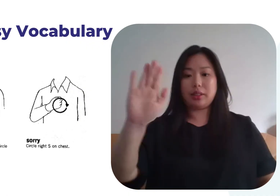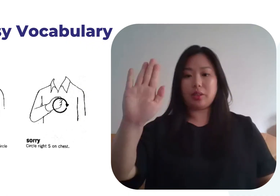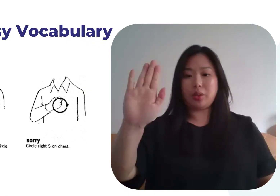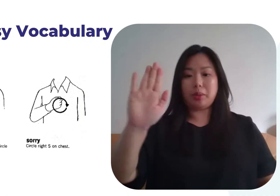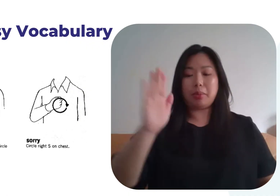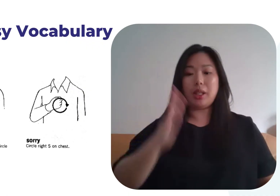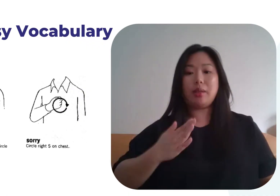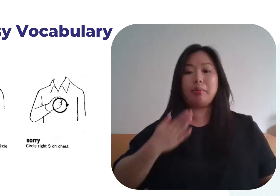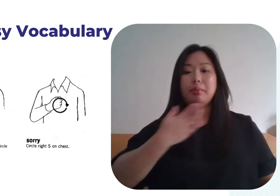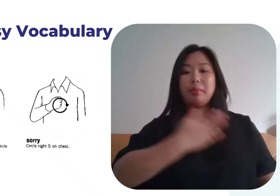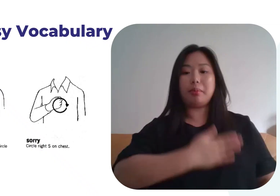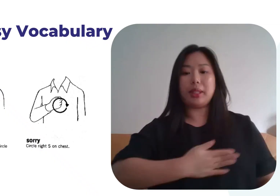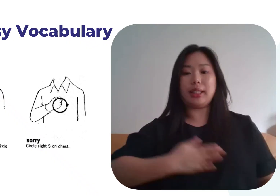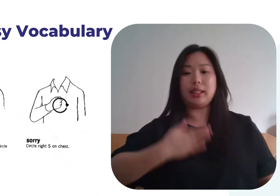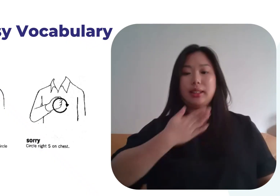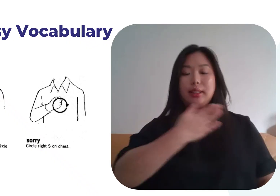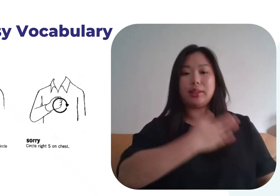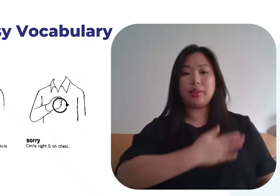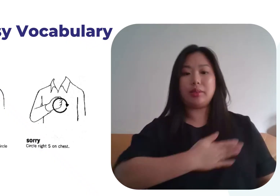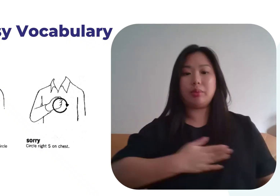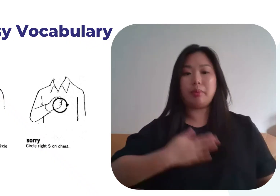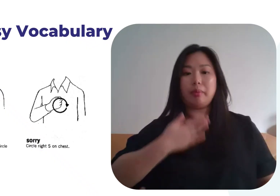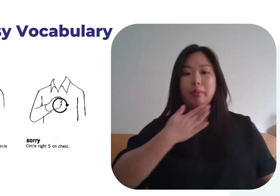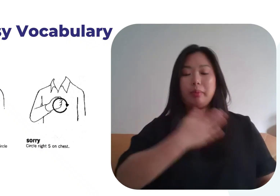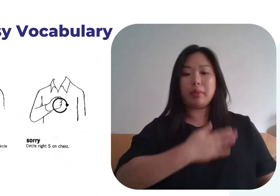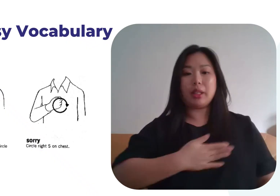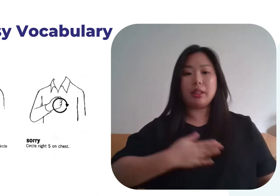Please, open palm, please.